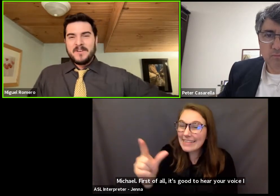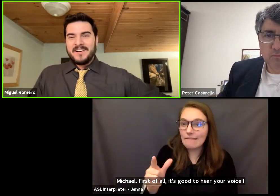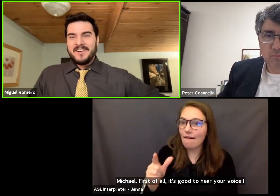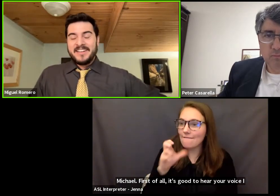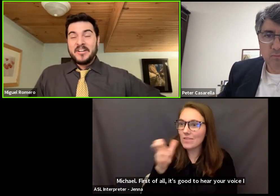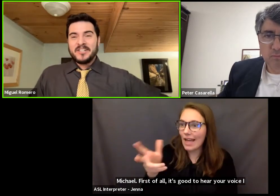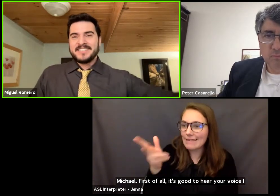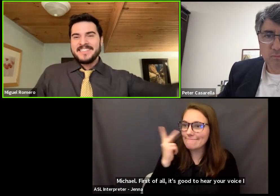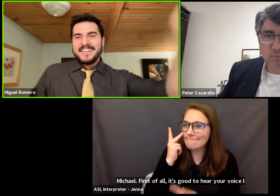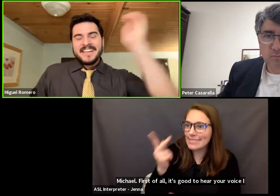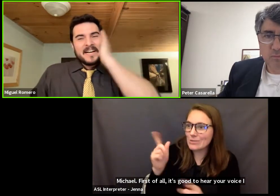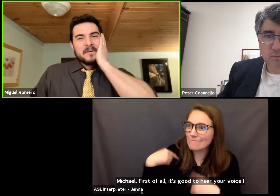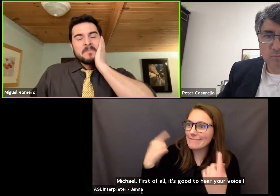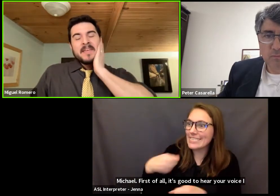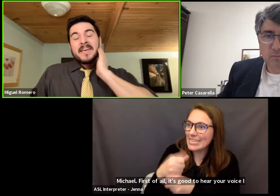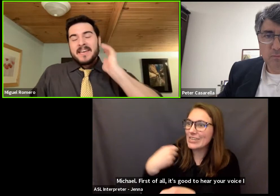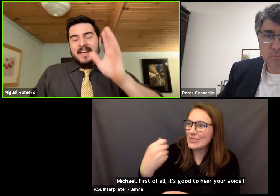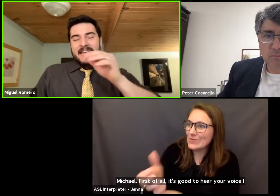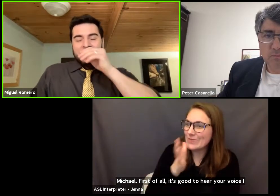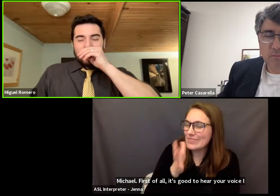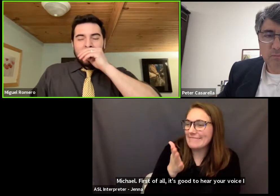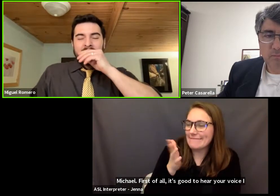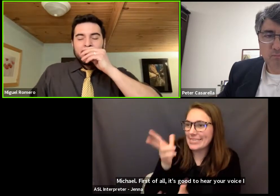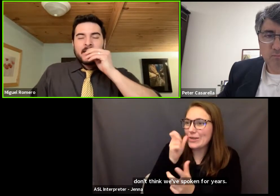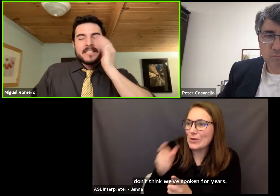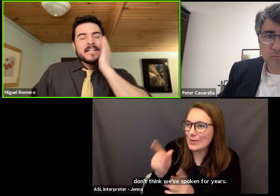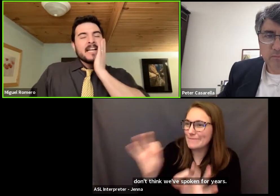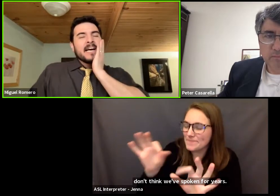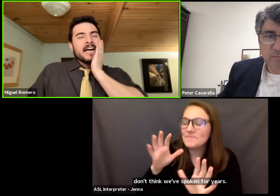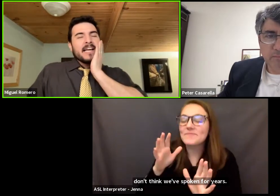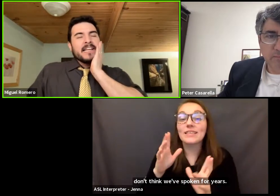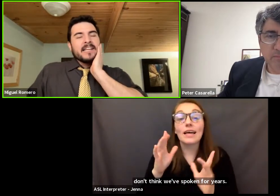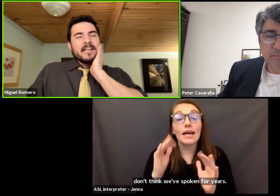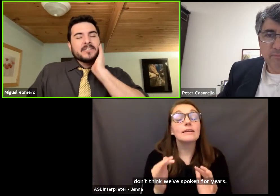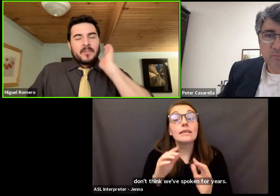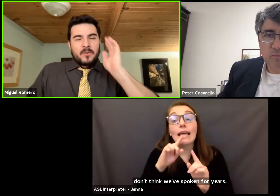spoken for years. So to answer your question,